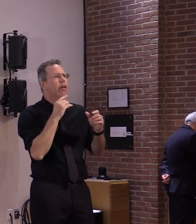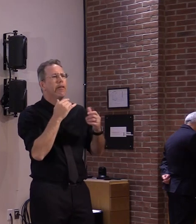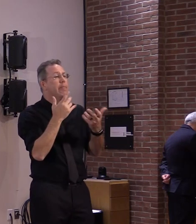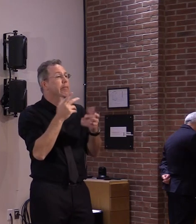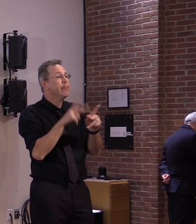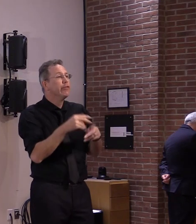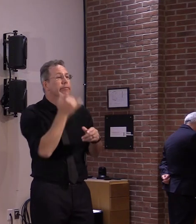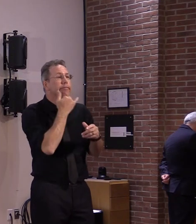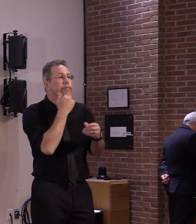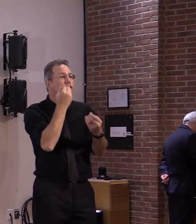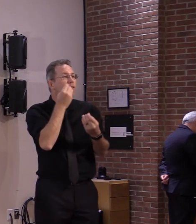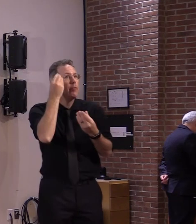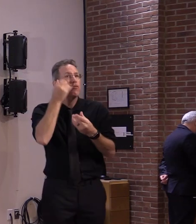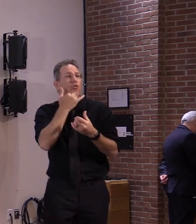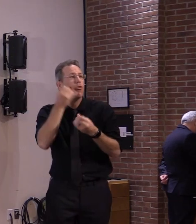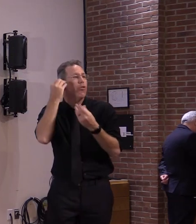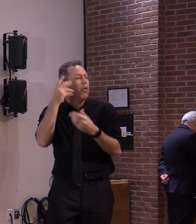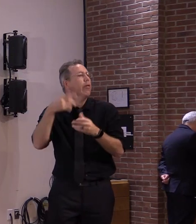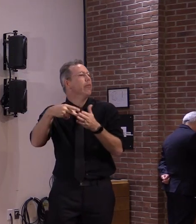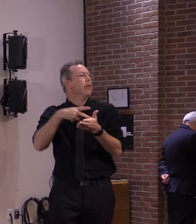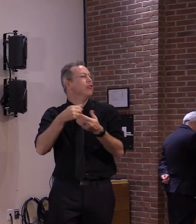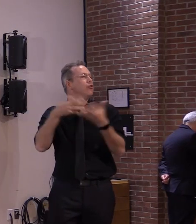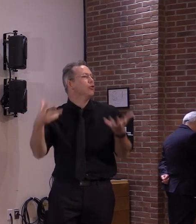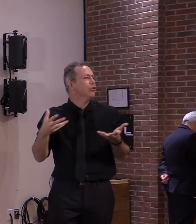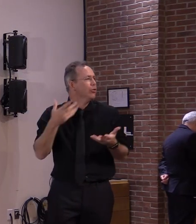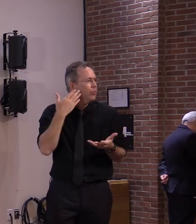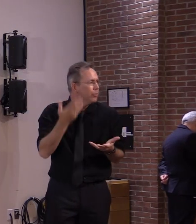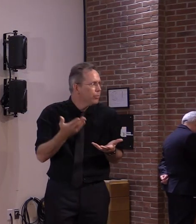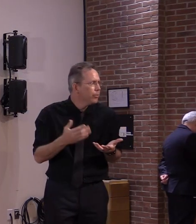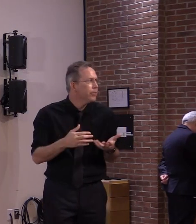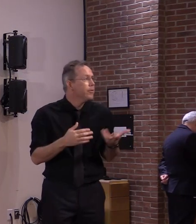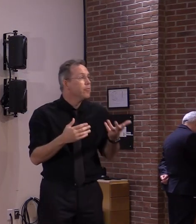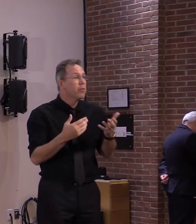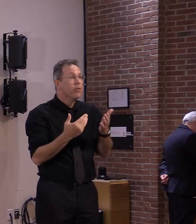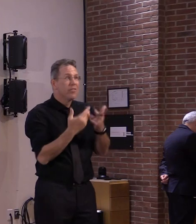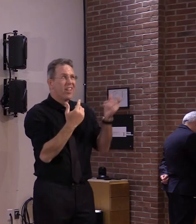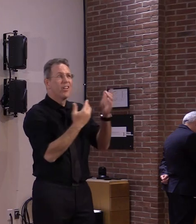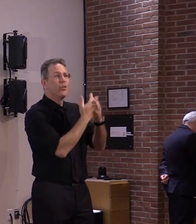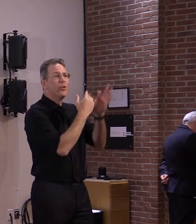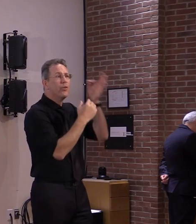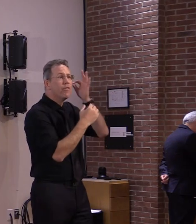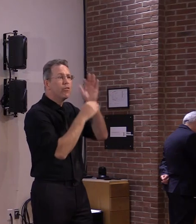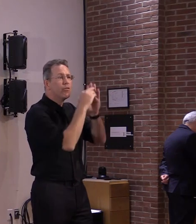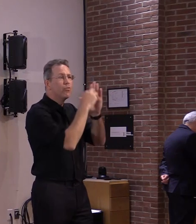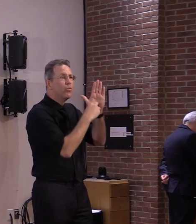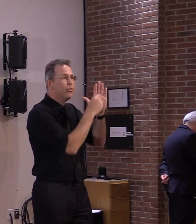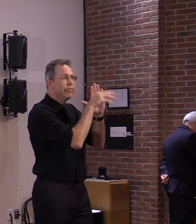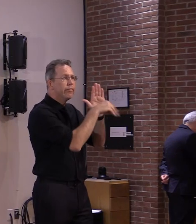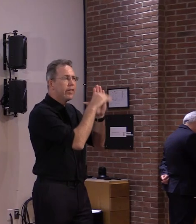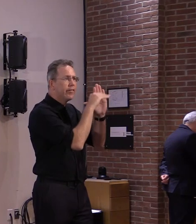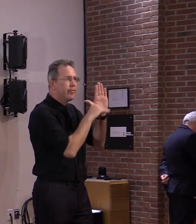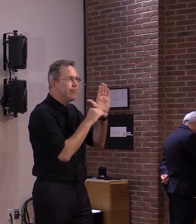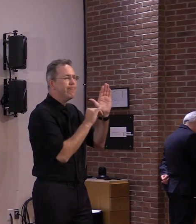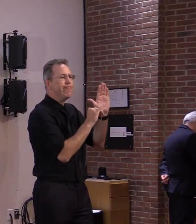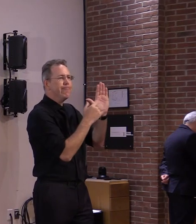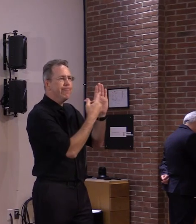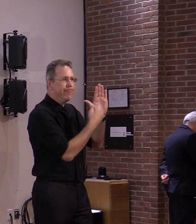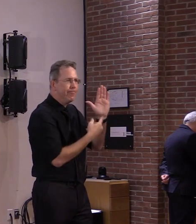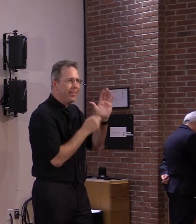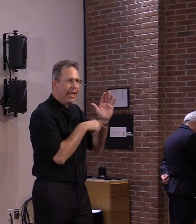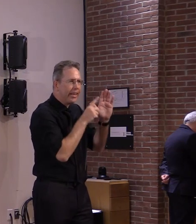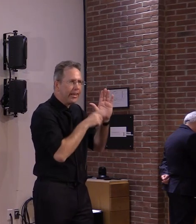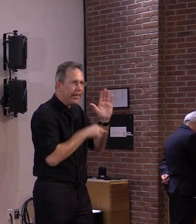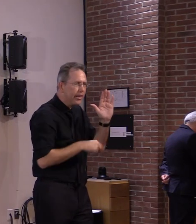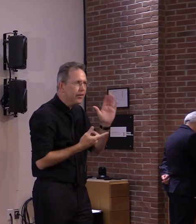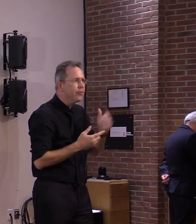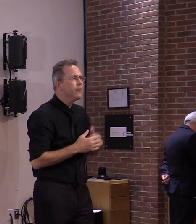Sometimes it's around changing federal guidance that has occurred. And sometimes it's just a truing up of